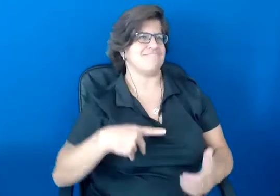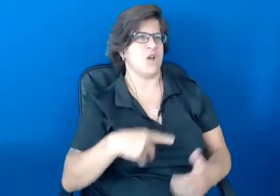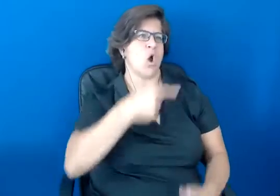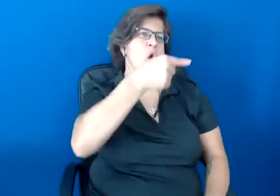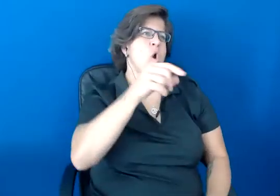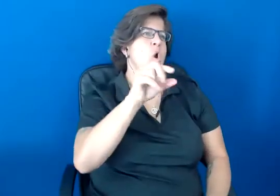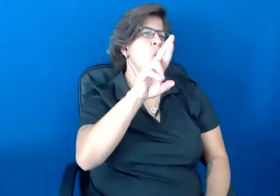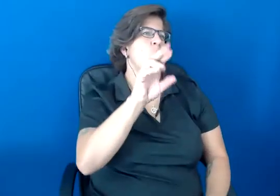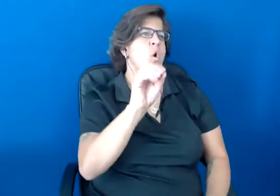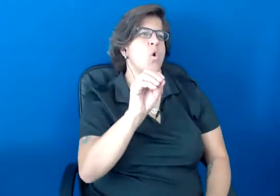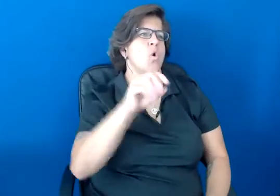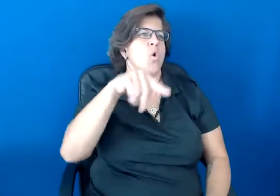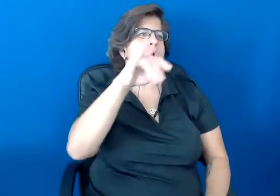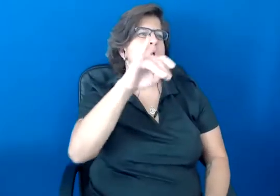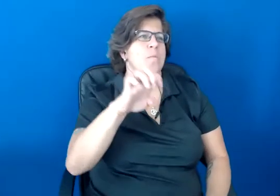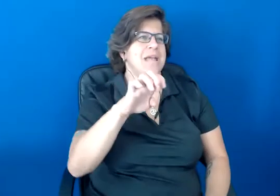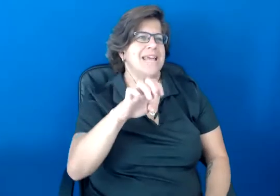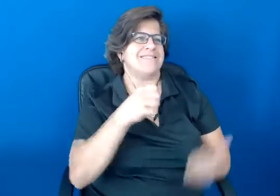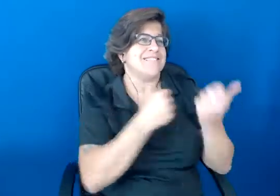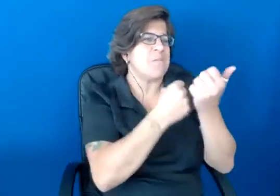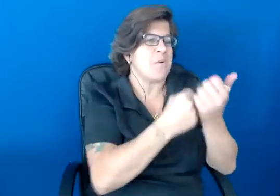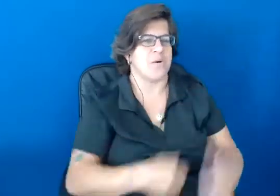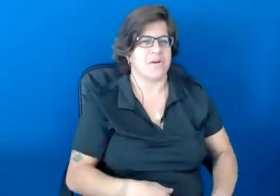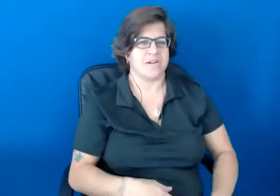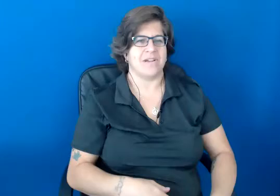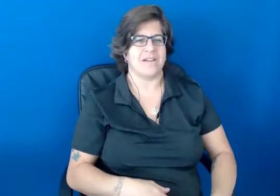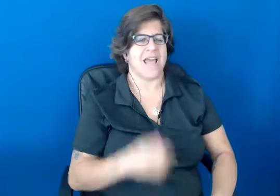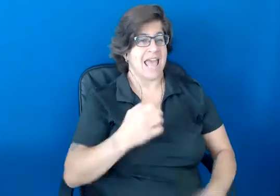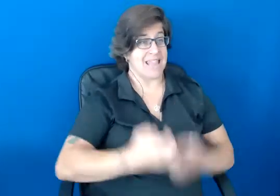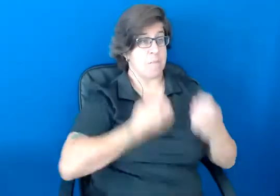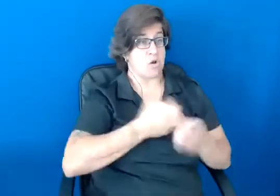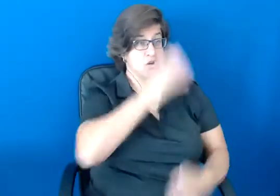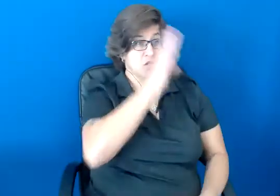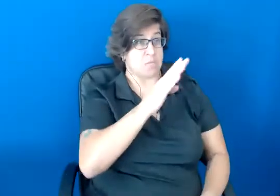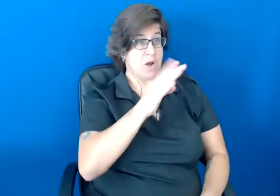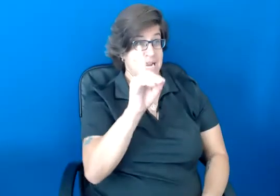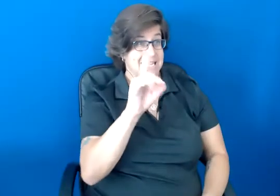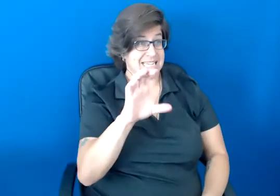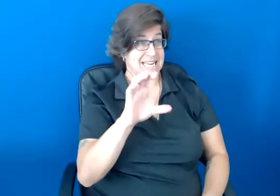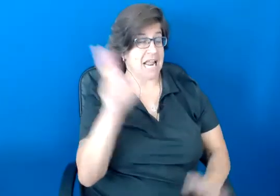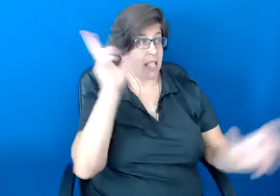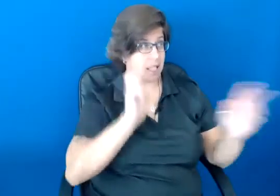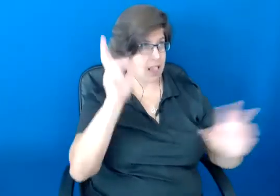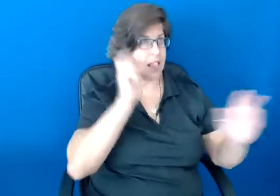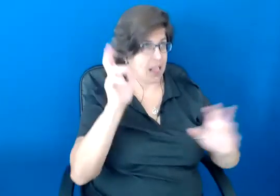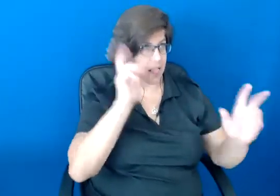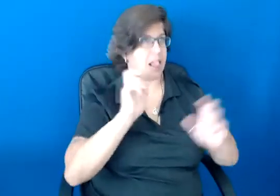I've worn out I don't know how many sets of emotional sobriety CDs over the years, carrying them around in my car. But